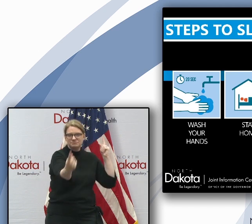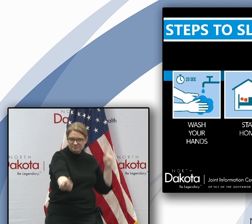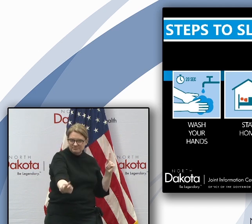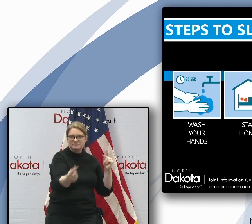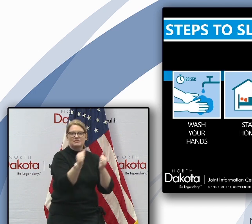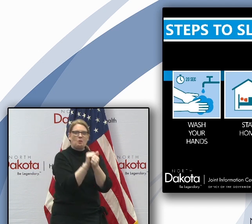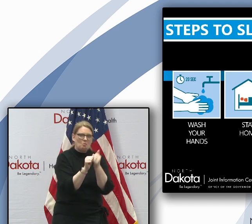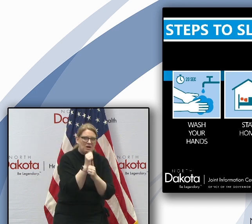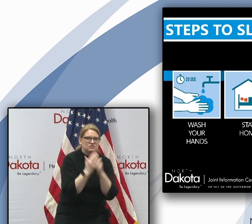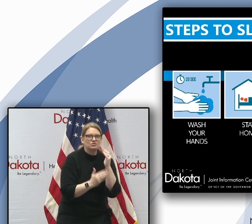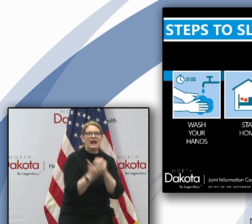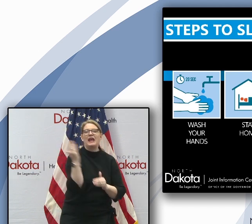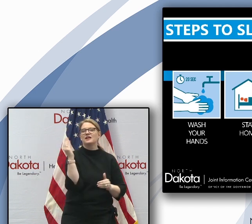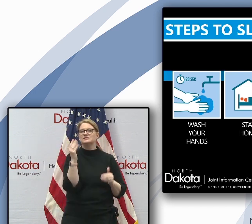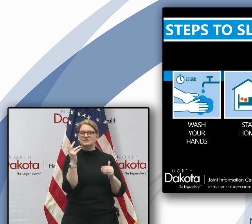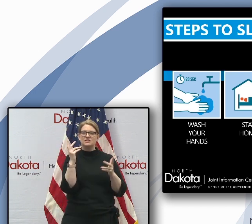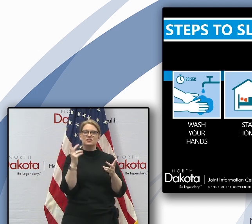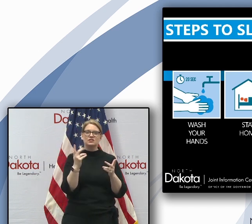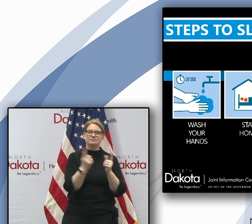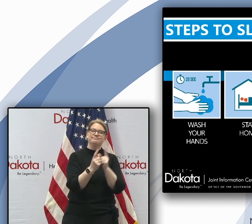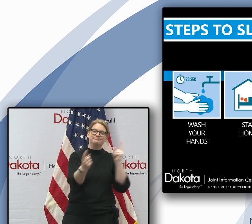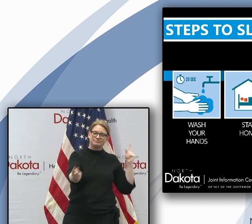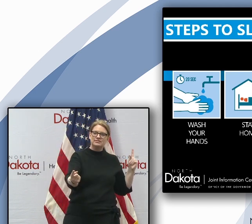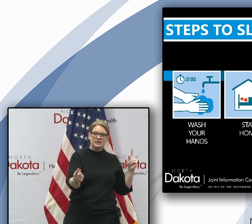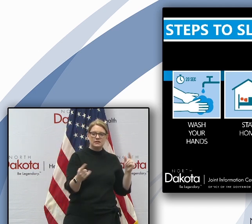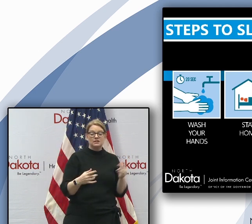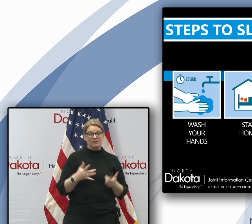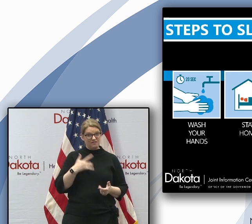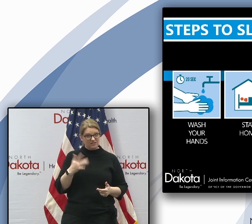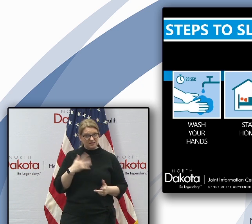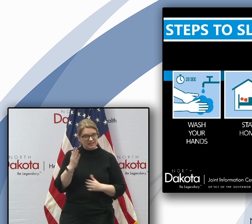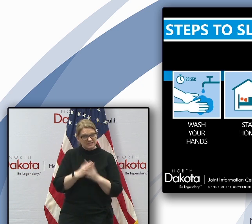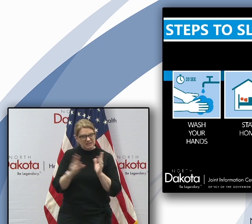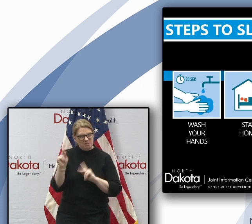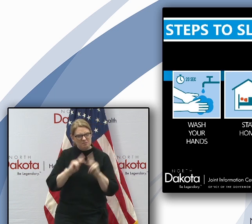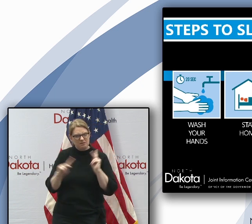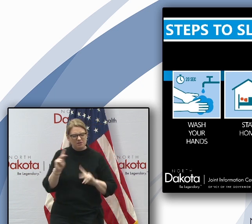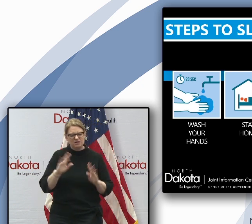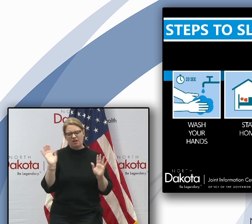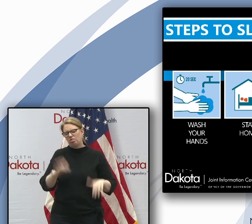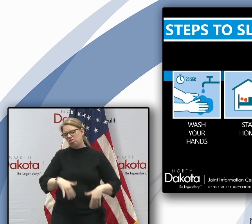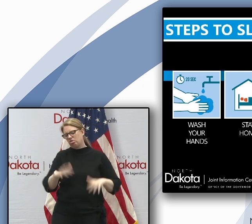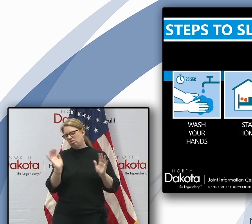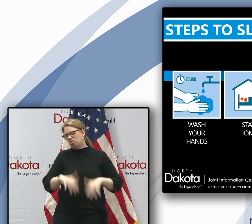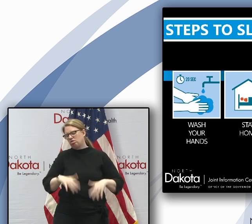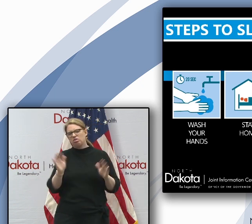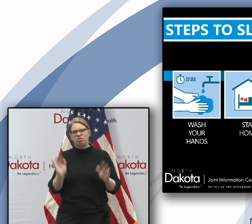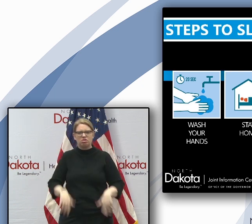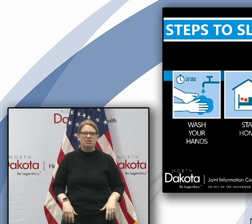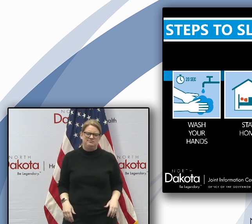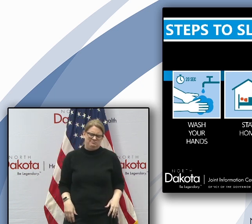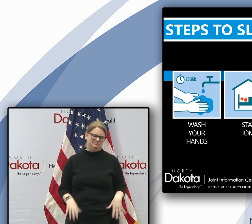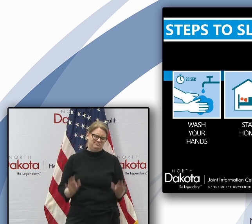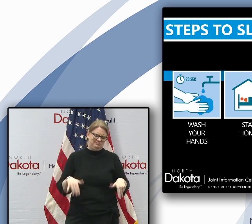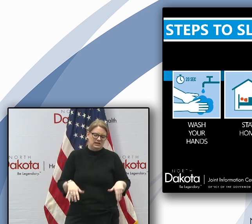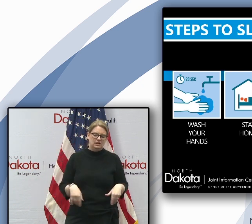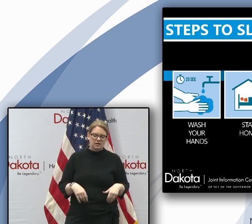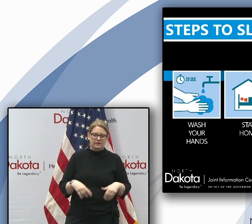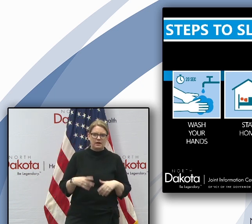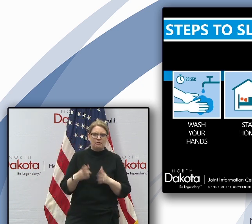spread, because their feeling is that people are not taking it seriously until it's at their doorstep, till they know someone who is